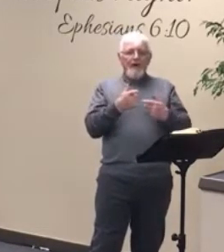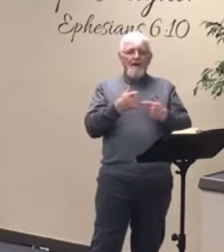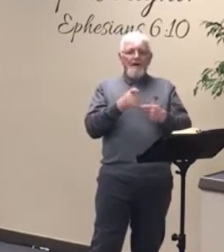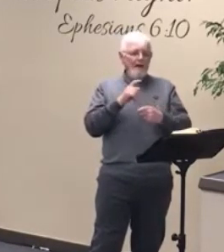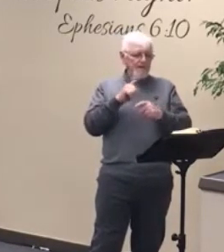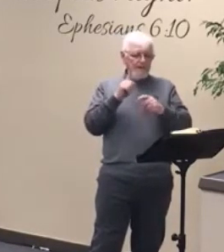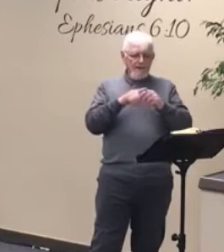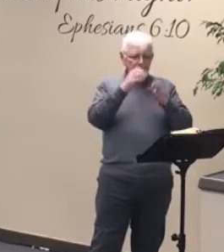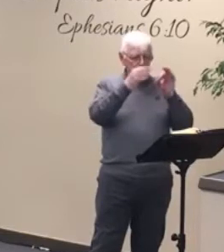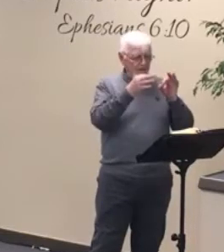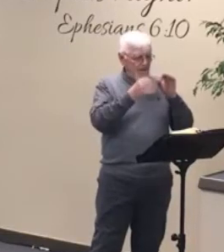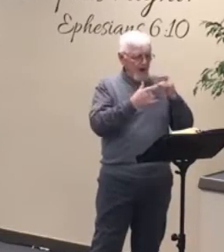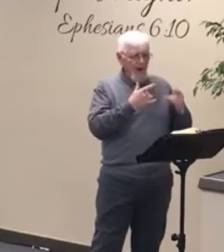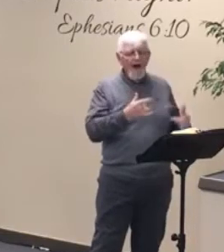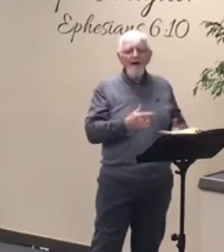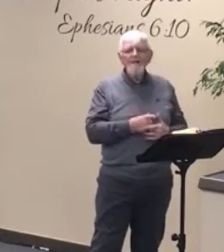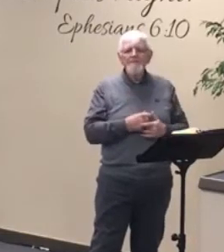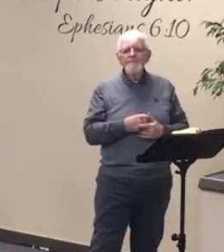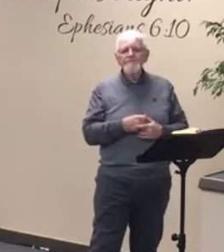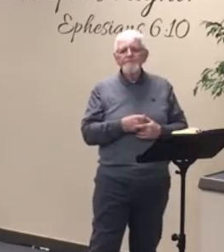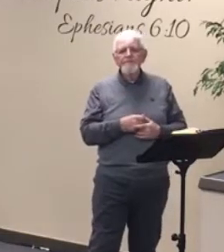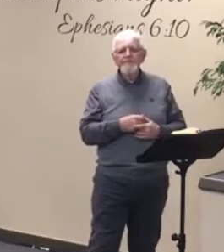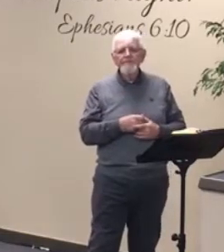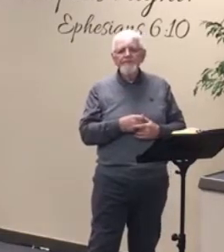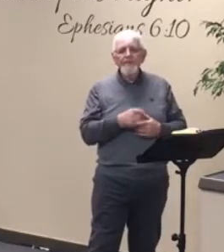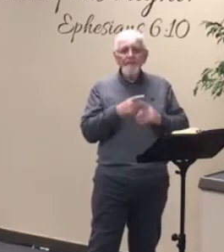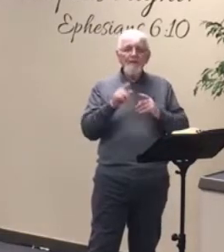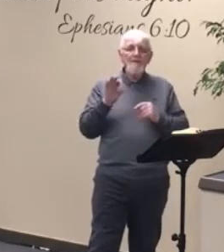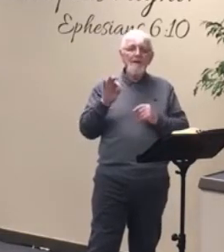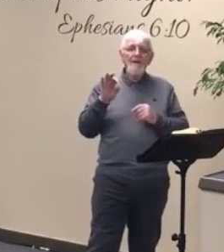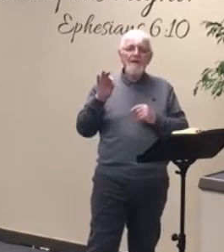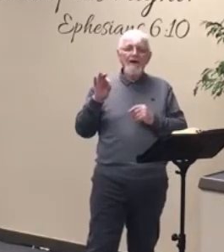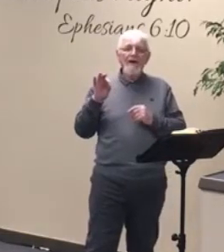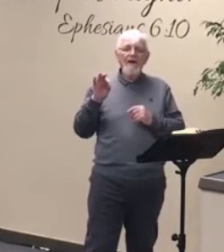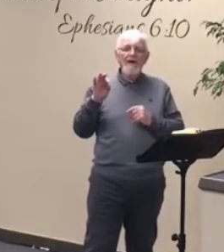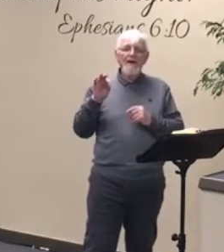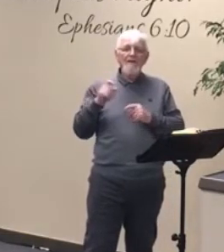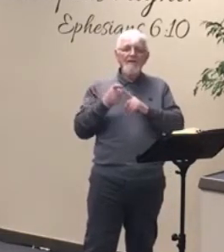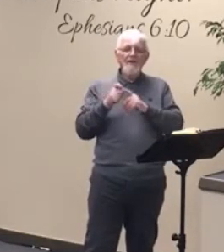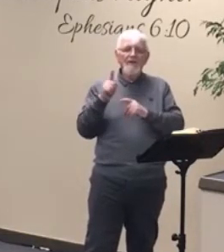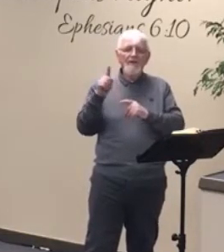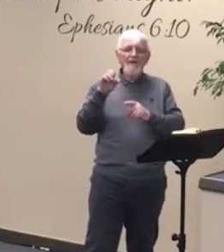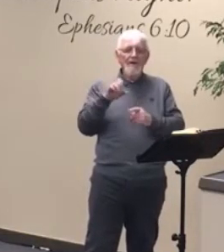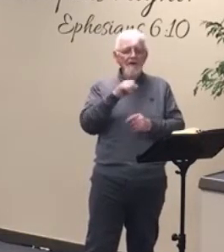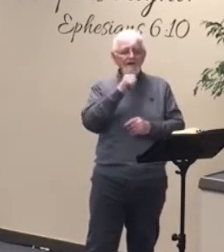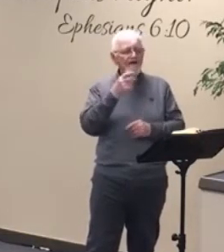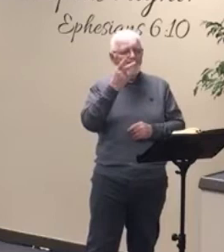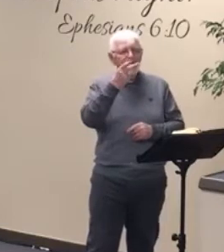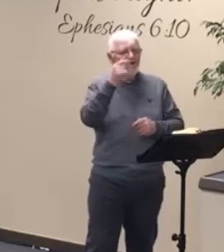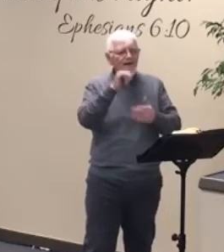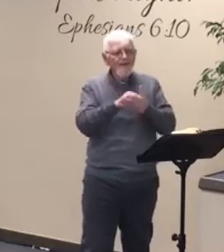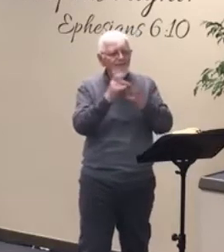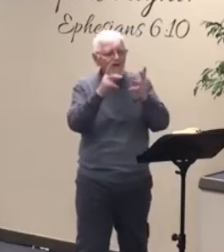cannot judge their heart. But 99 times out of 100, I don't see that person again.